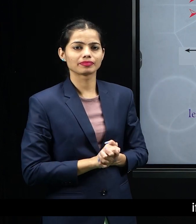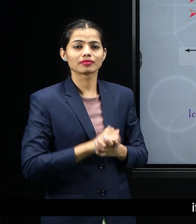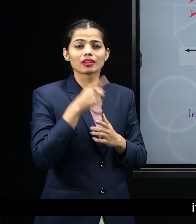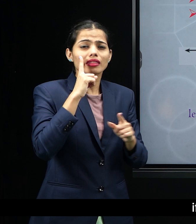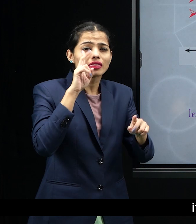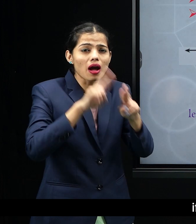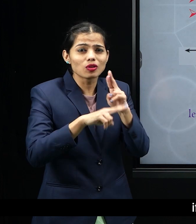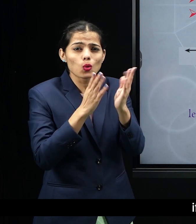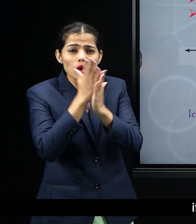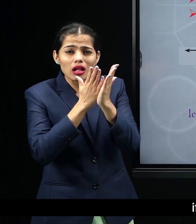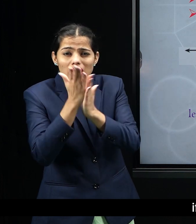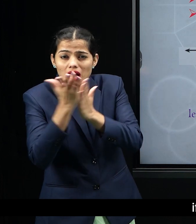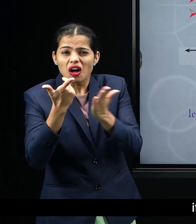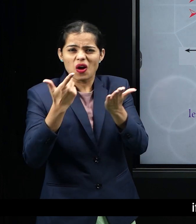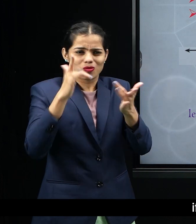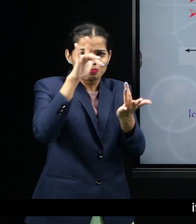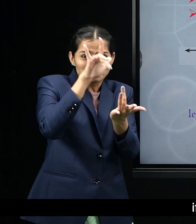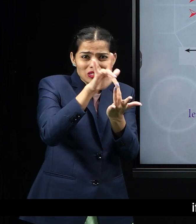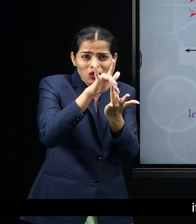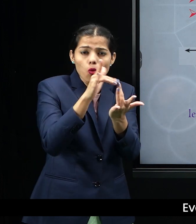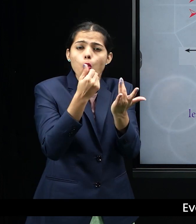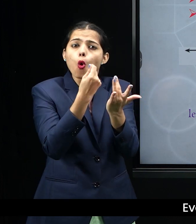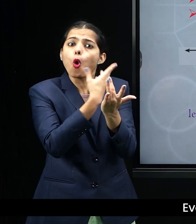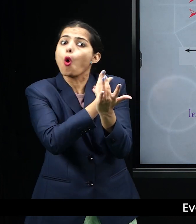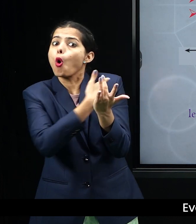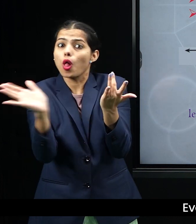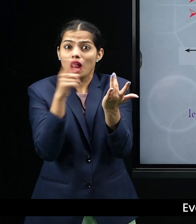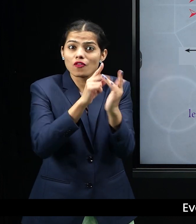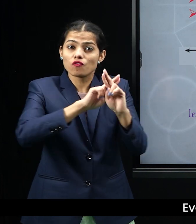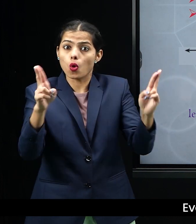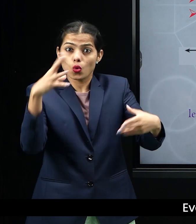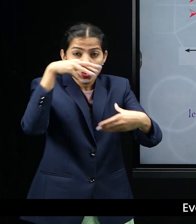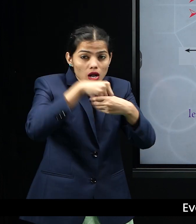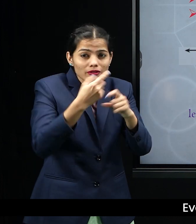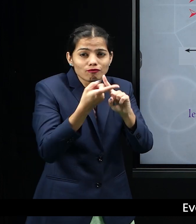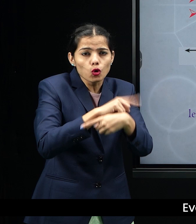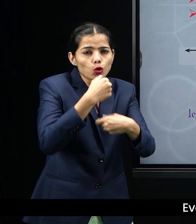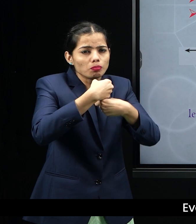If a fraction is in decimal form, even then the setting is the same.